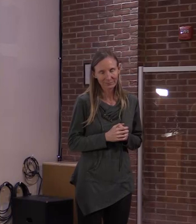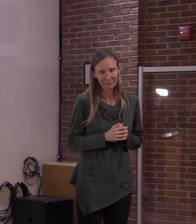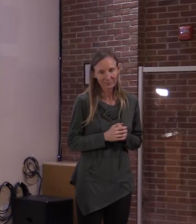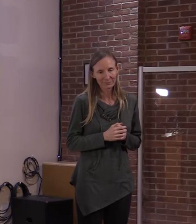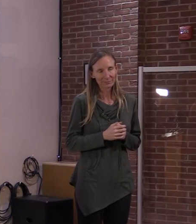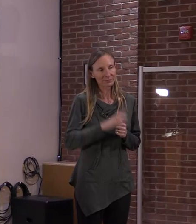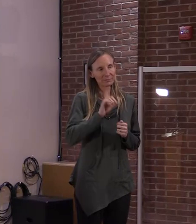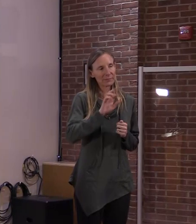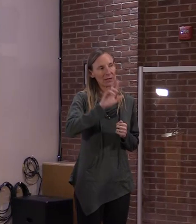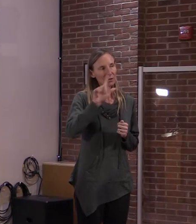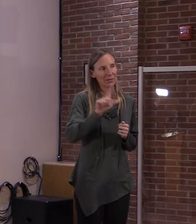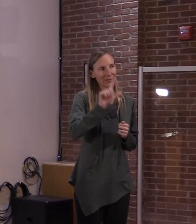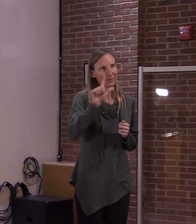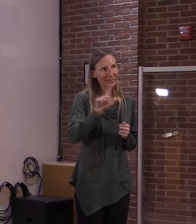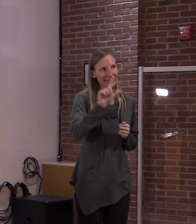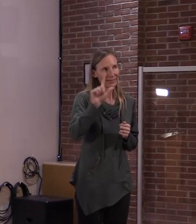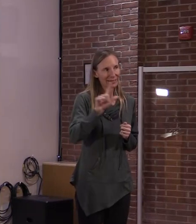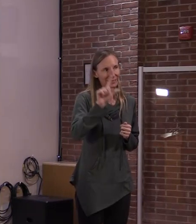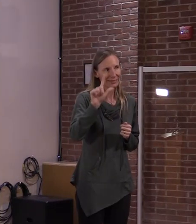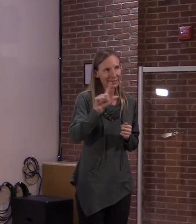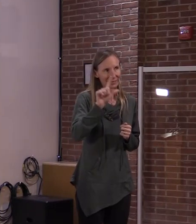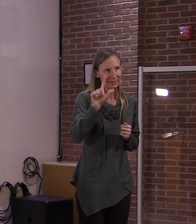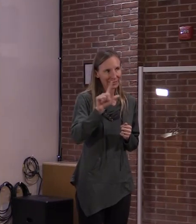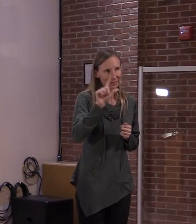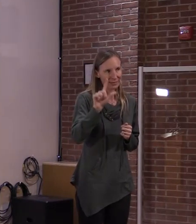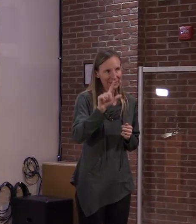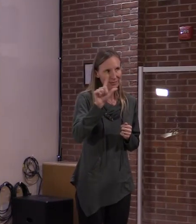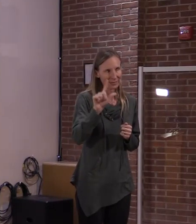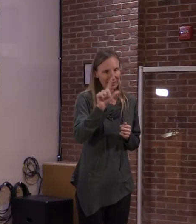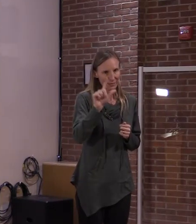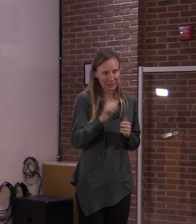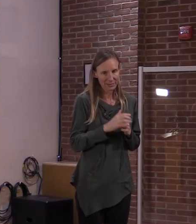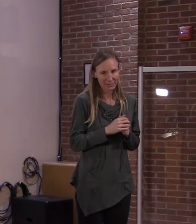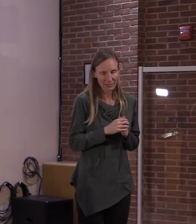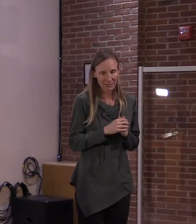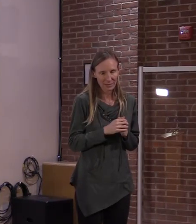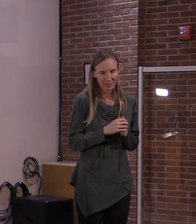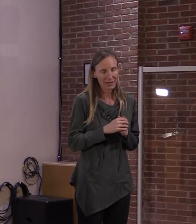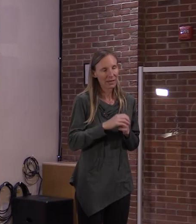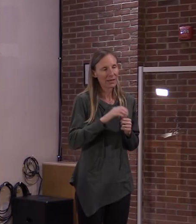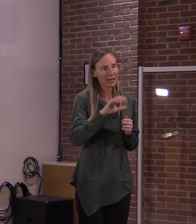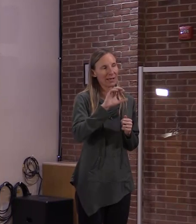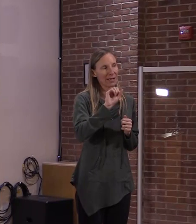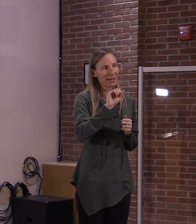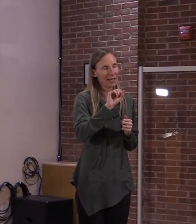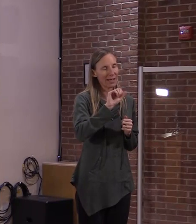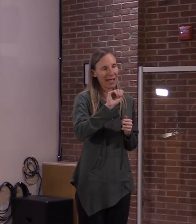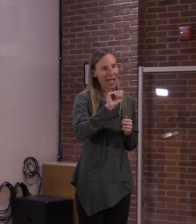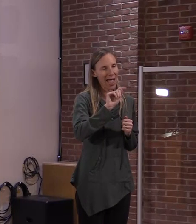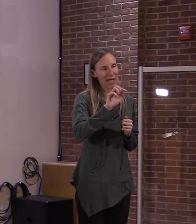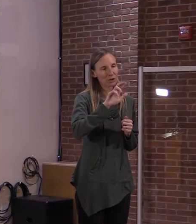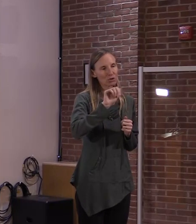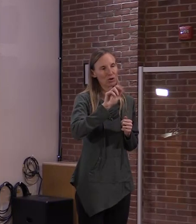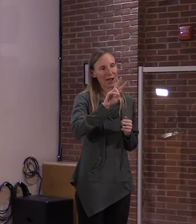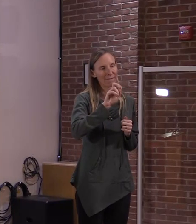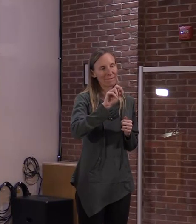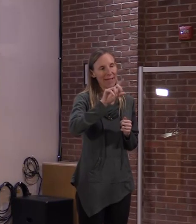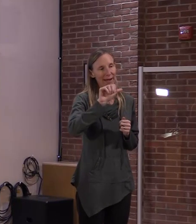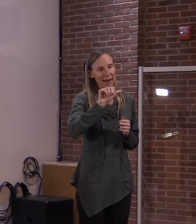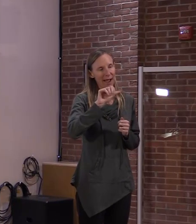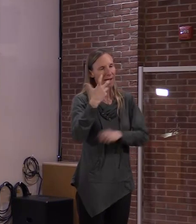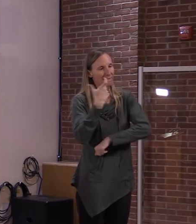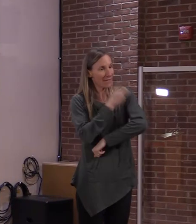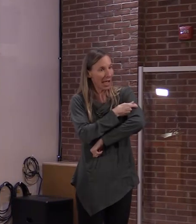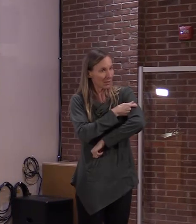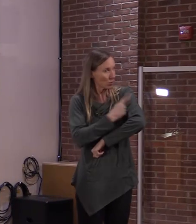Dr. Levine, have you heard anything further on the AstraZeneca vaccine in the U.S., and how would that potentially impact vaccine rollout, not